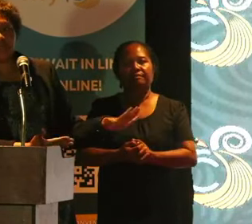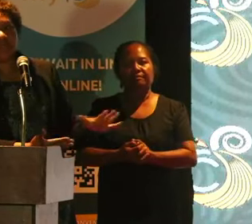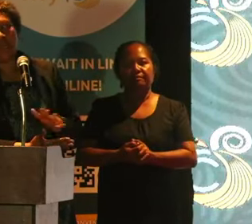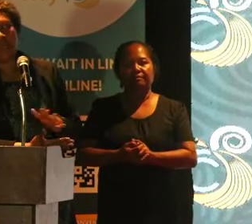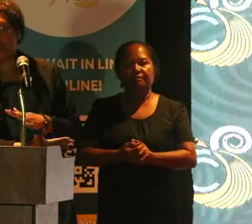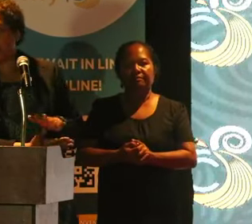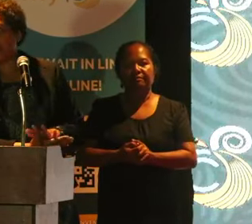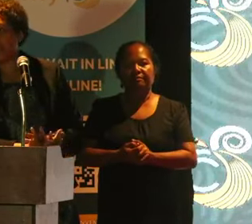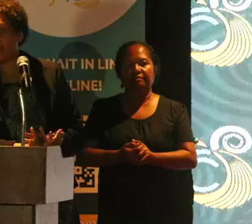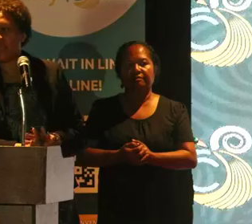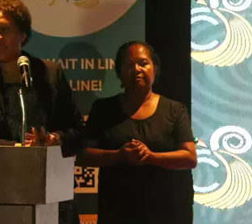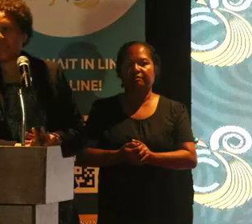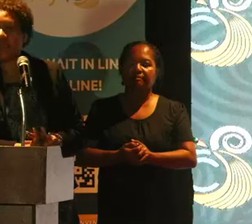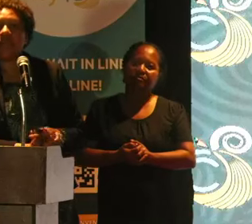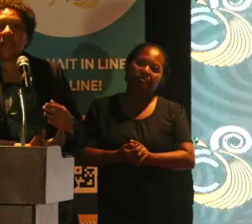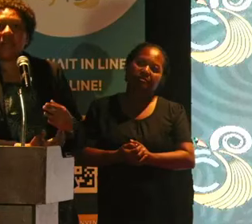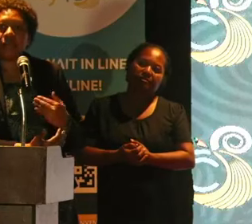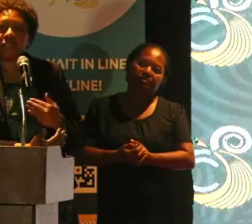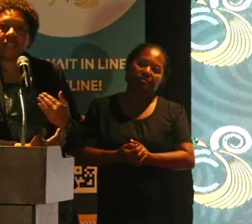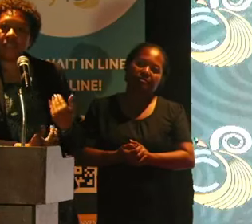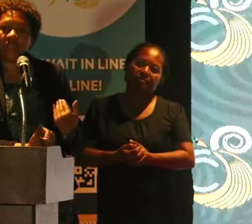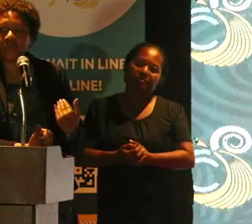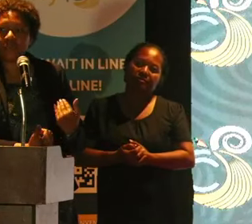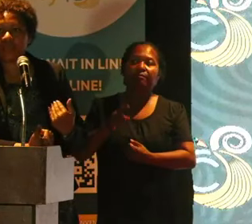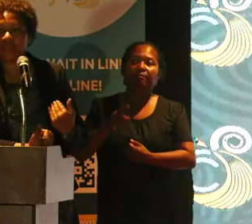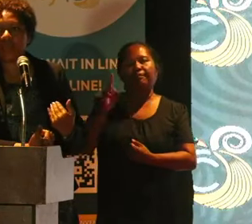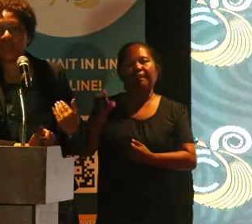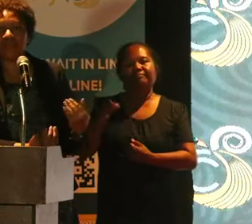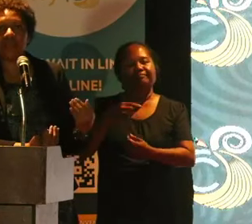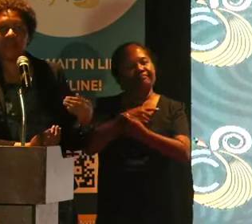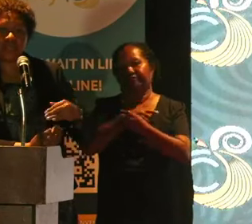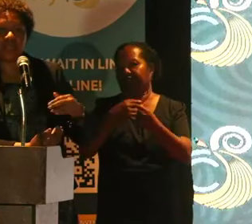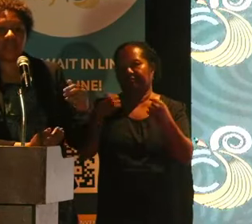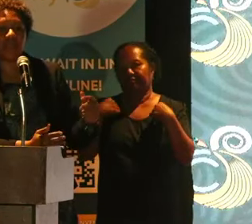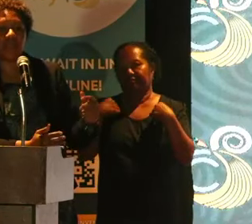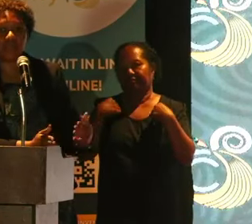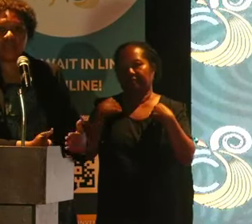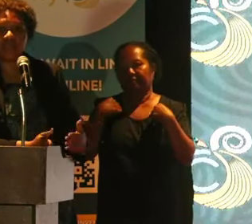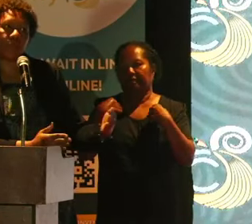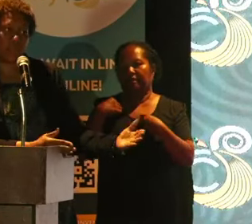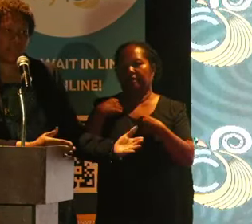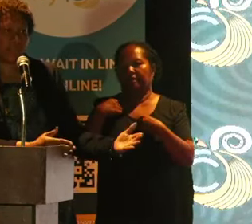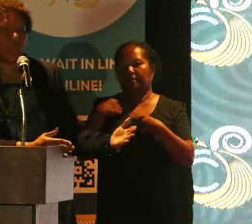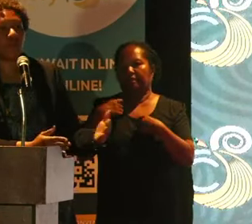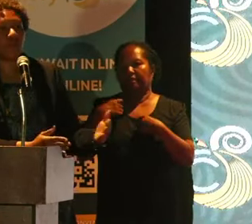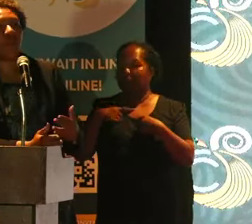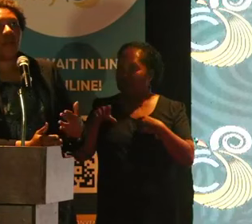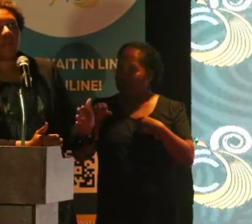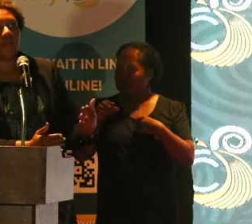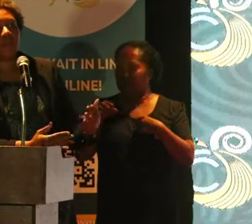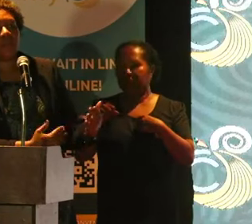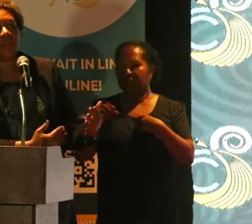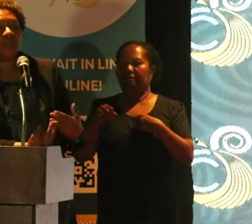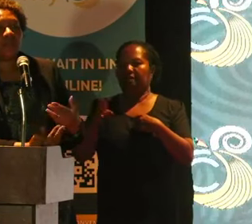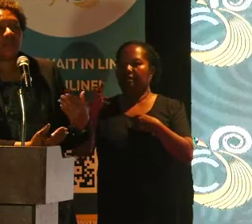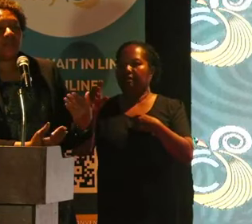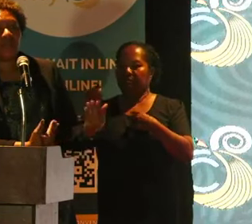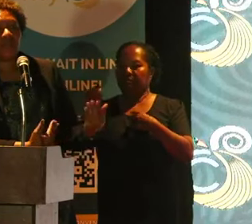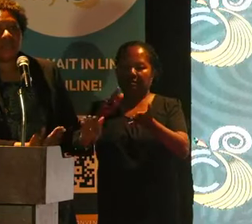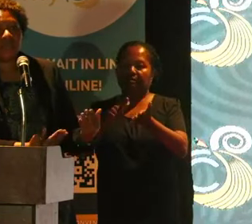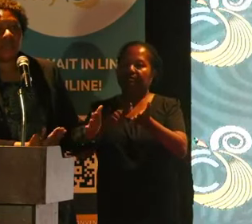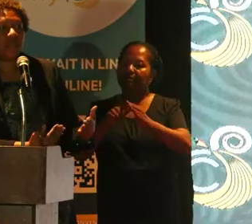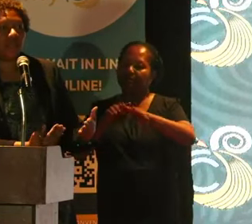part of the landlord. And we find that a lot. Unfortunately, we cannot do anything about that because that's your business with the landlord. So what I've